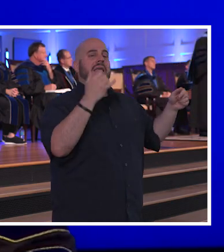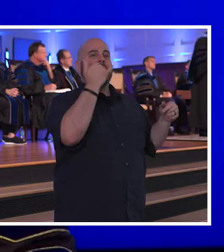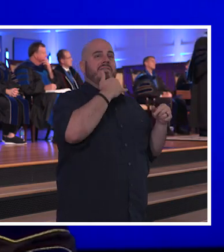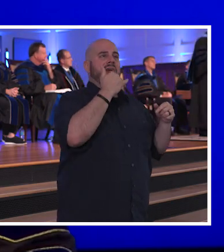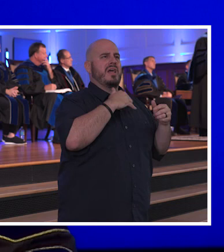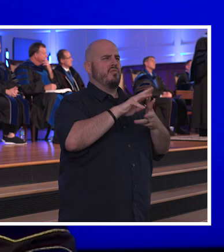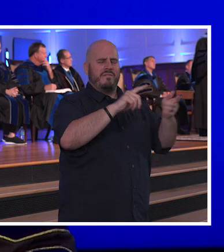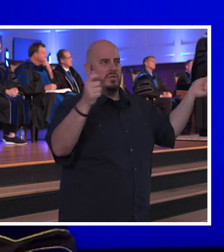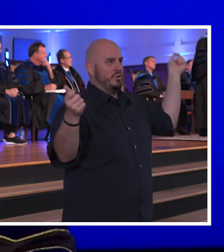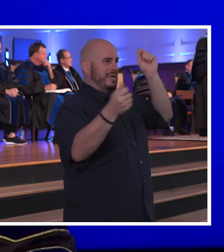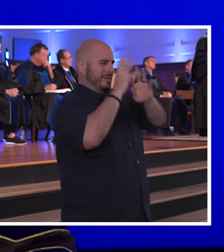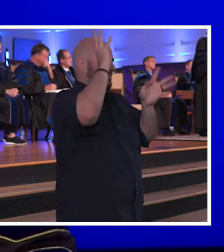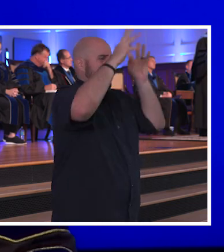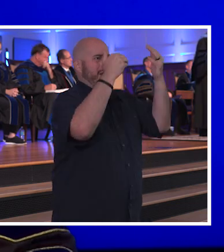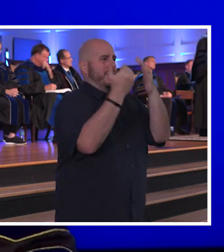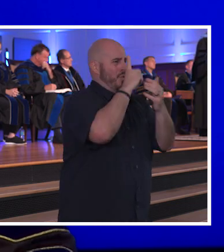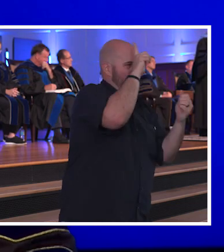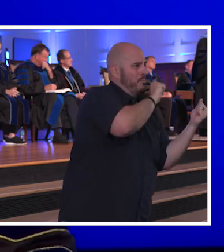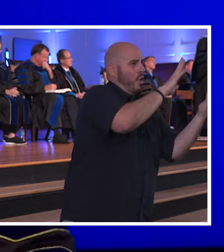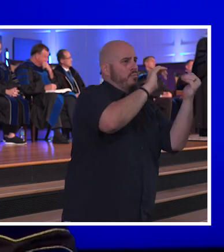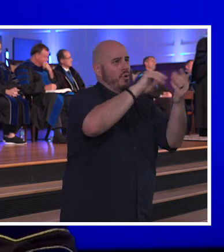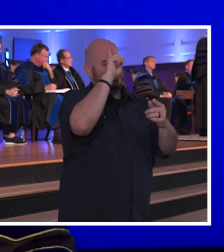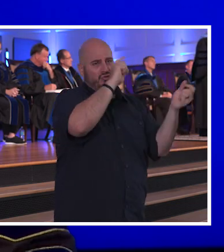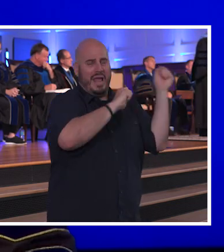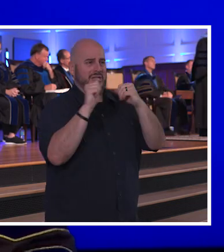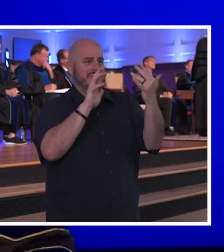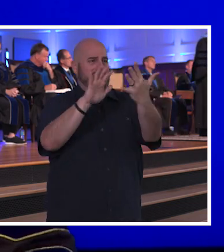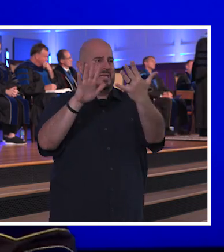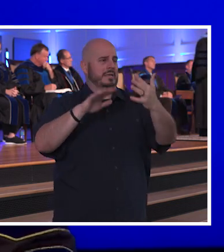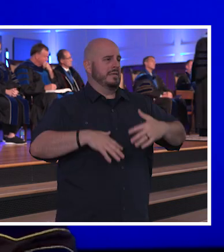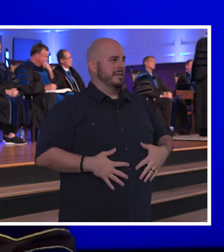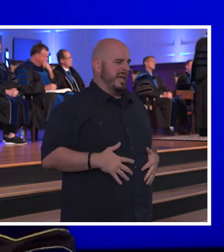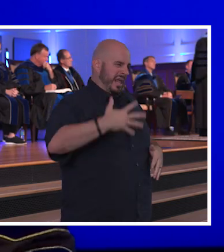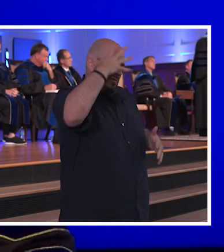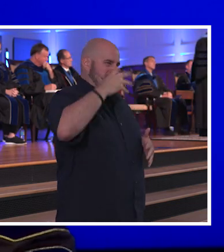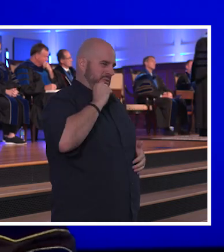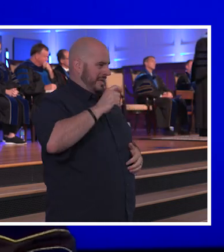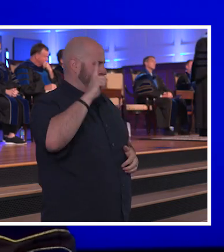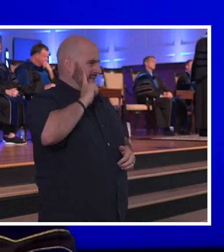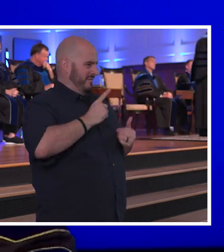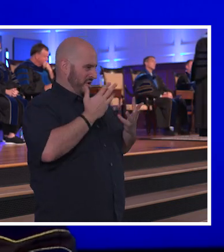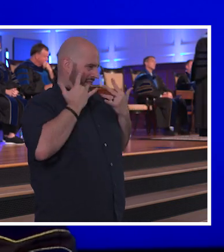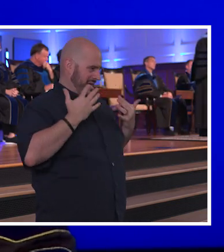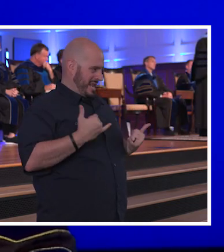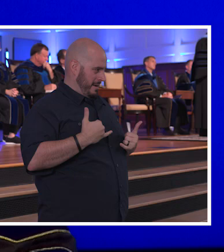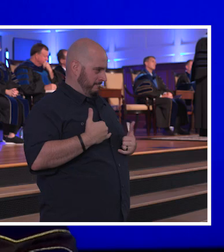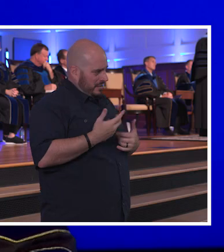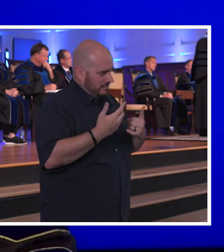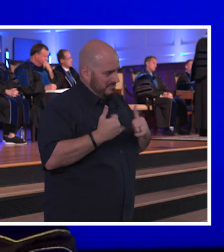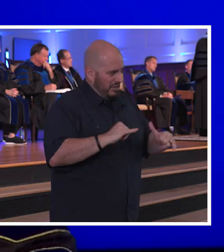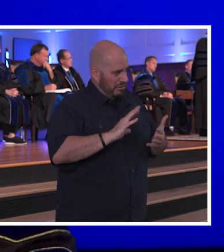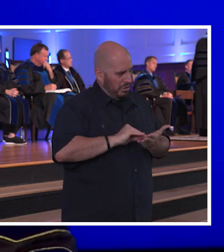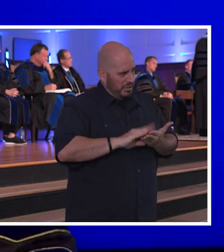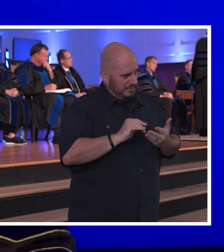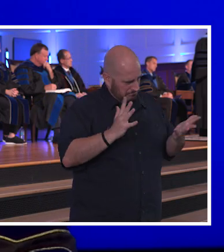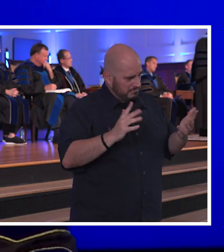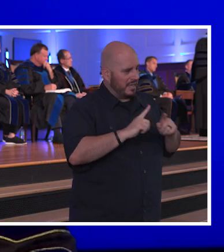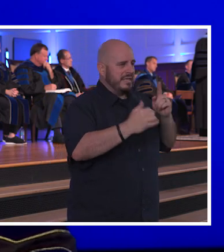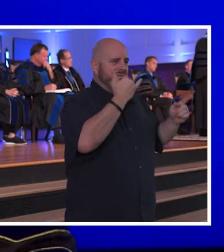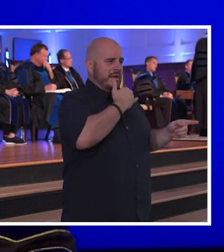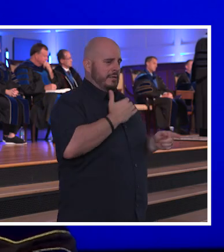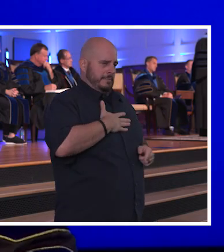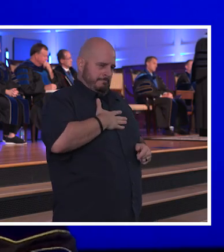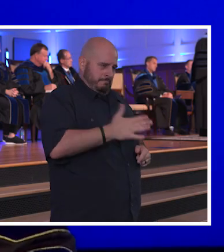IMB. Sadly, we were not deaf-friendly back then, and we are still learning. Yvette, though, was willing to be the first